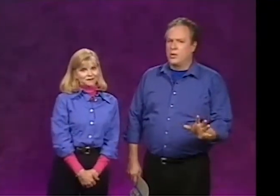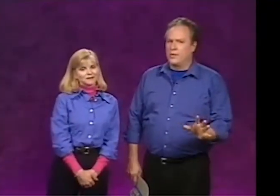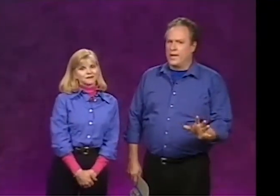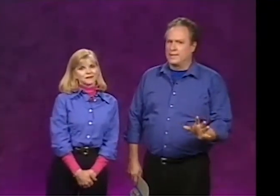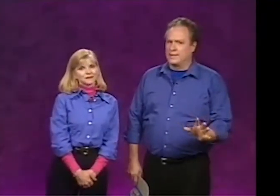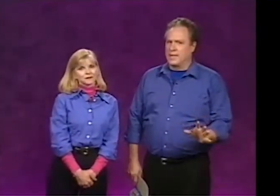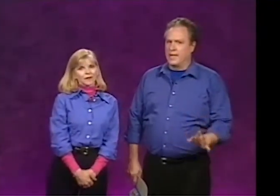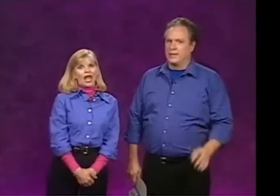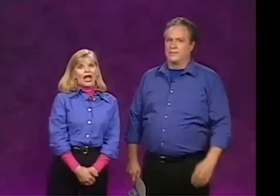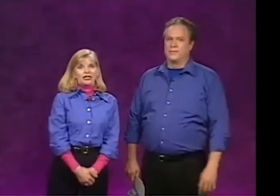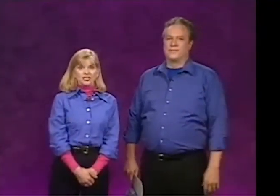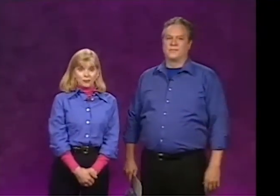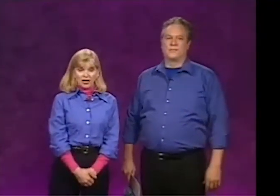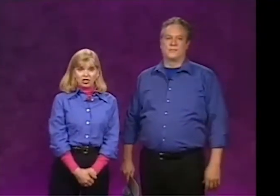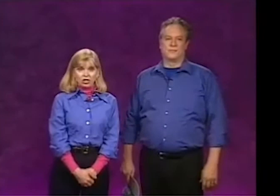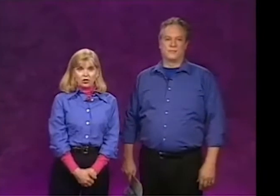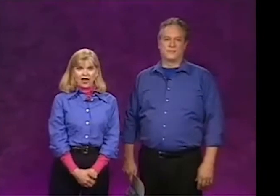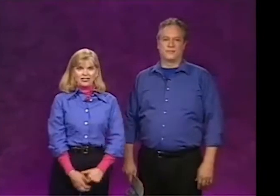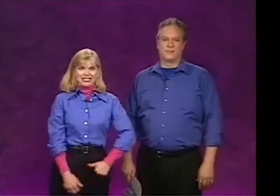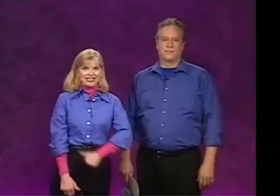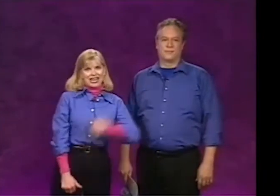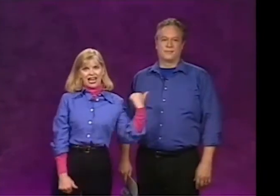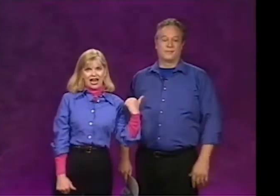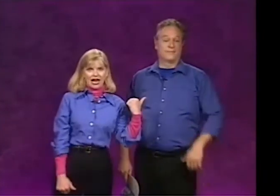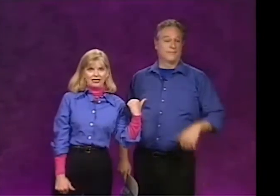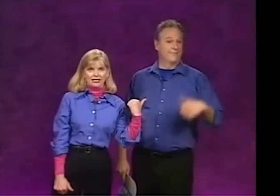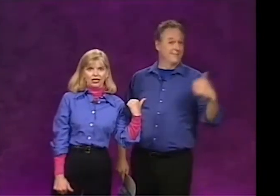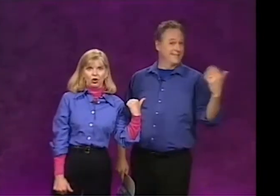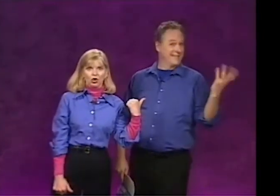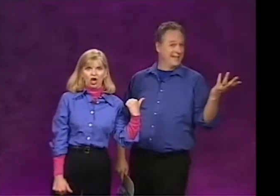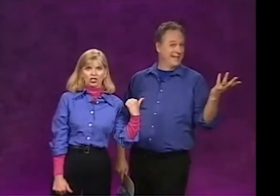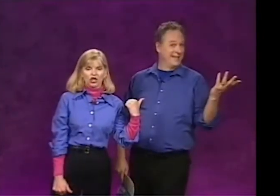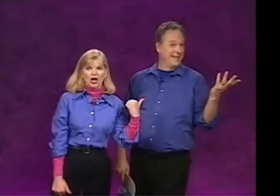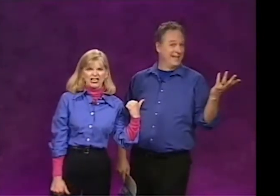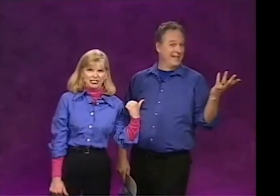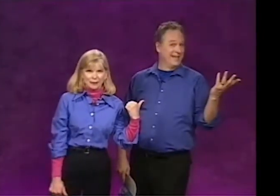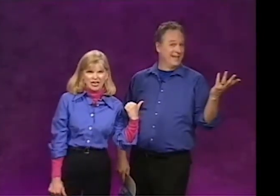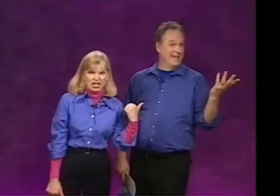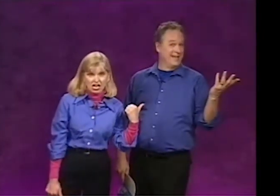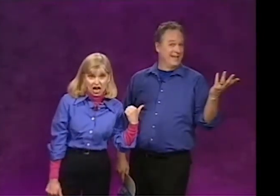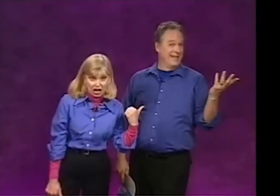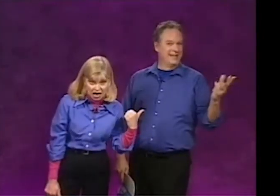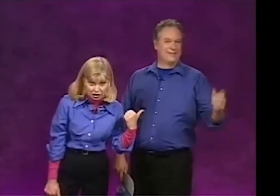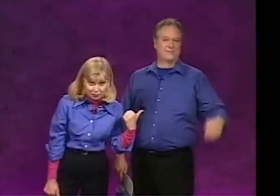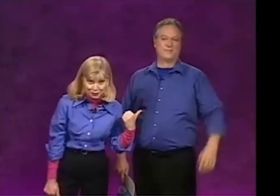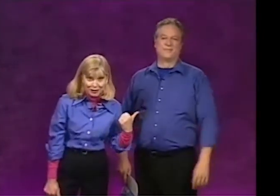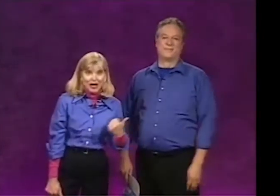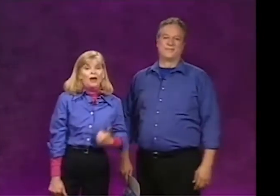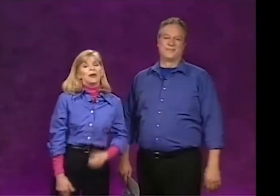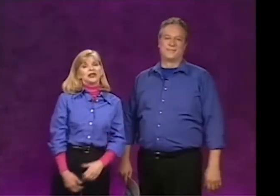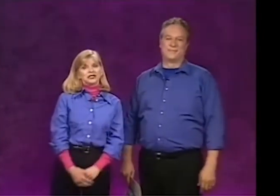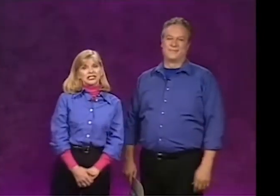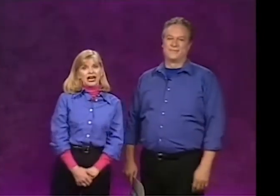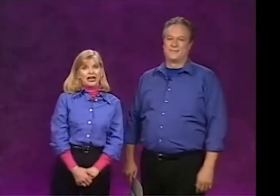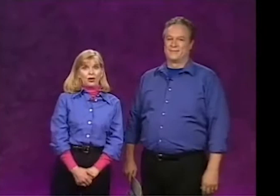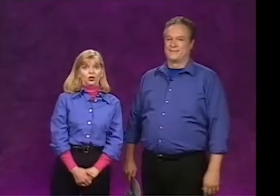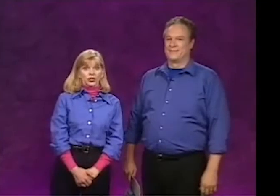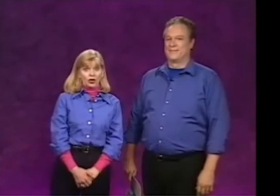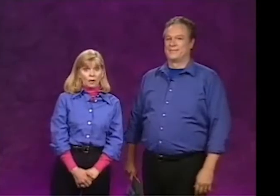word that has a sign. Especially around a KID who could also S-P-E-L-L. But in sign language, there are